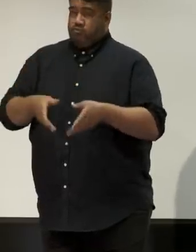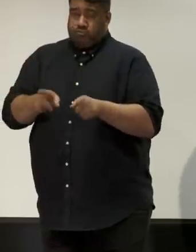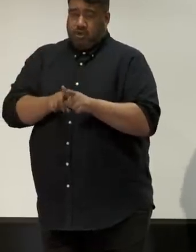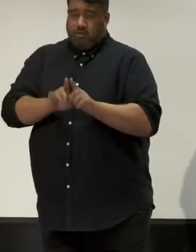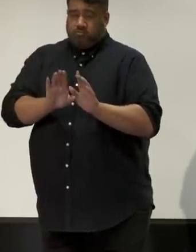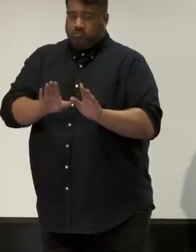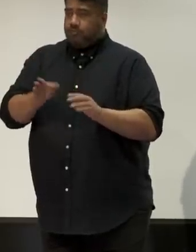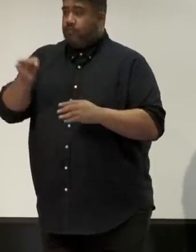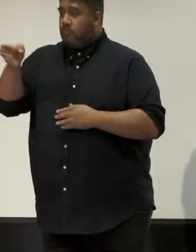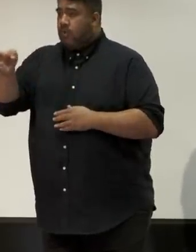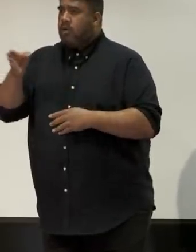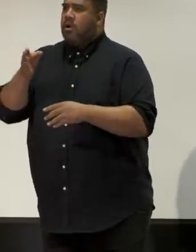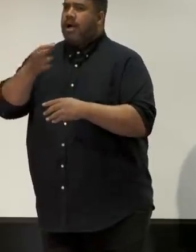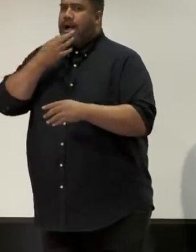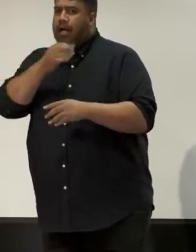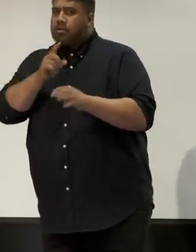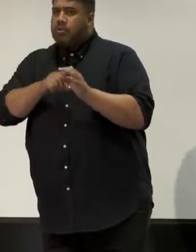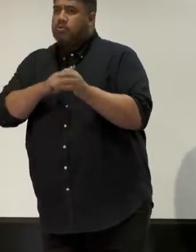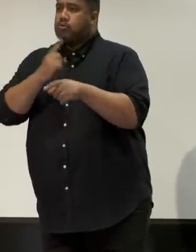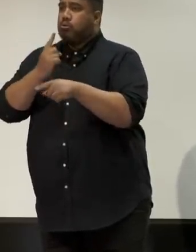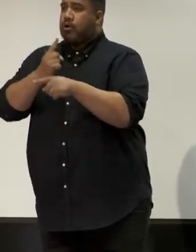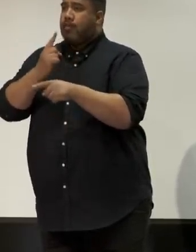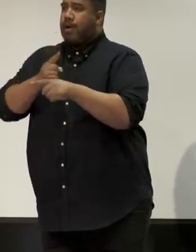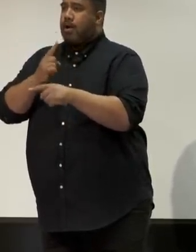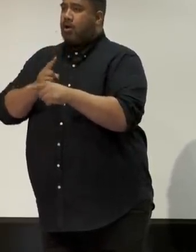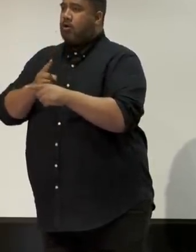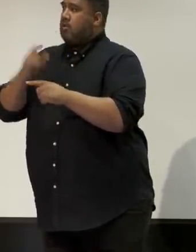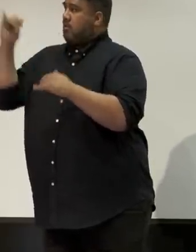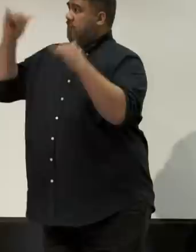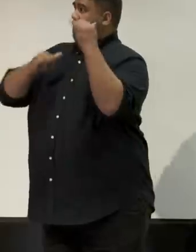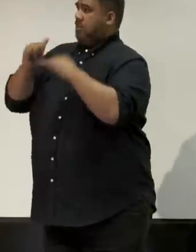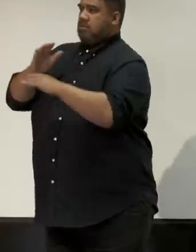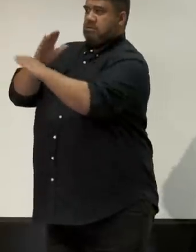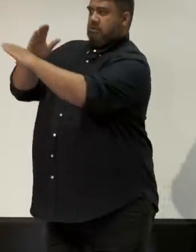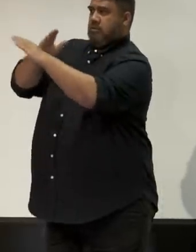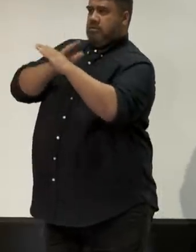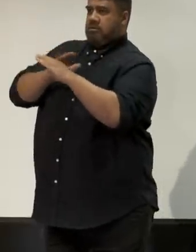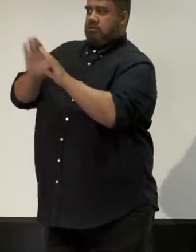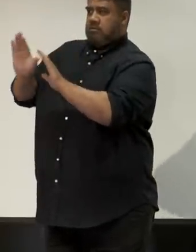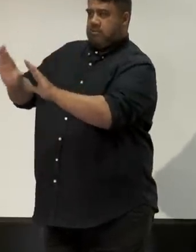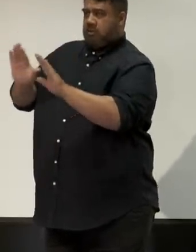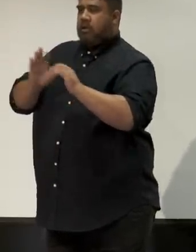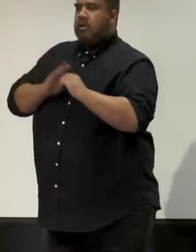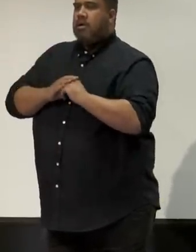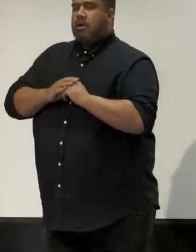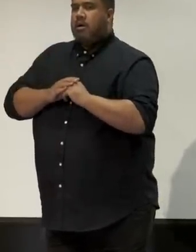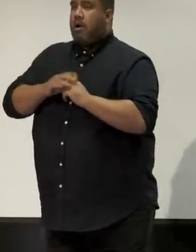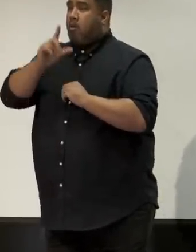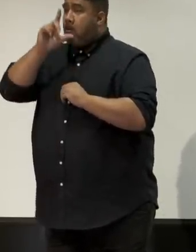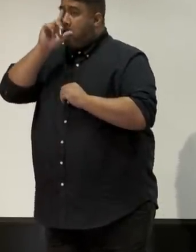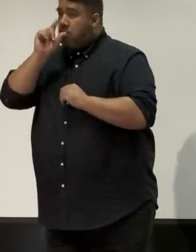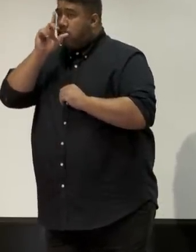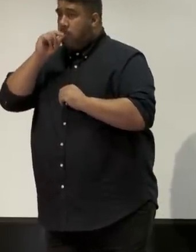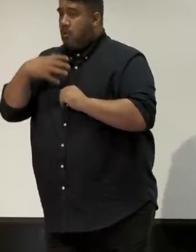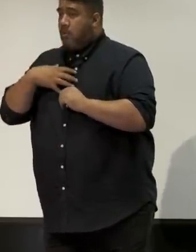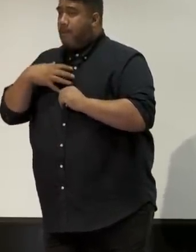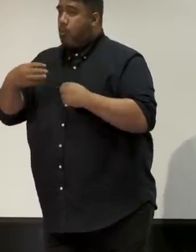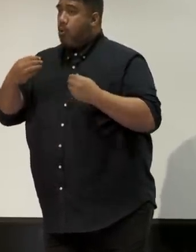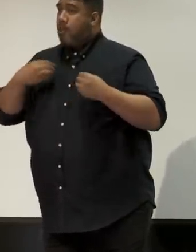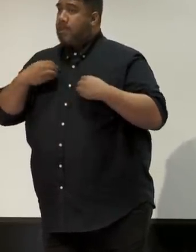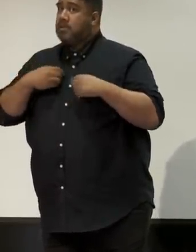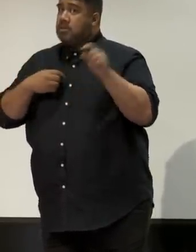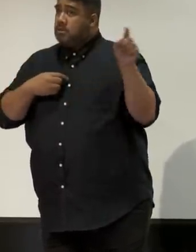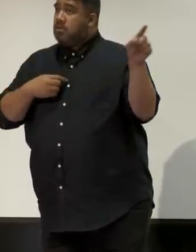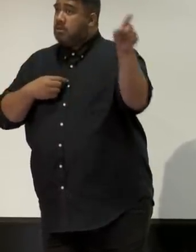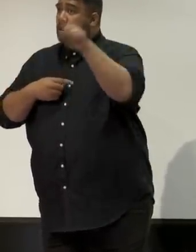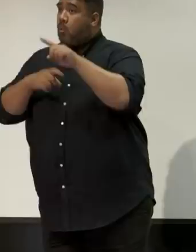border exemptions, how many more do you anticipate we will get for business purposes in sort of weeks